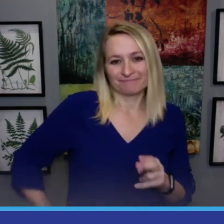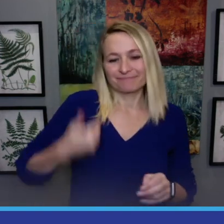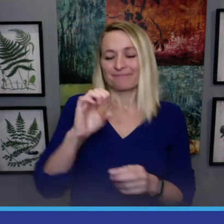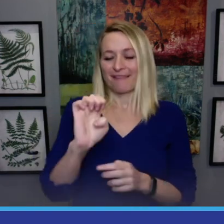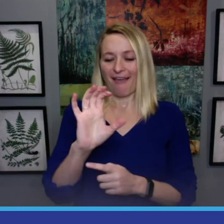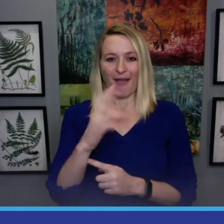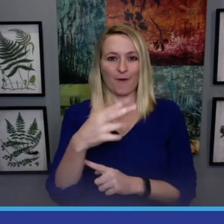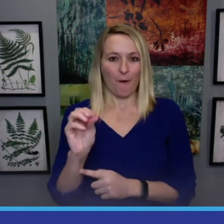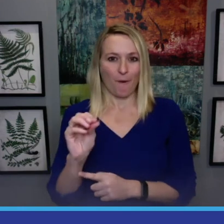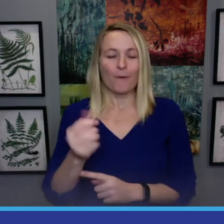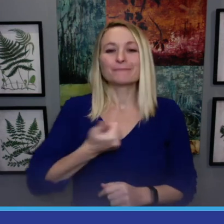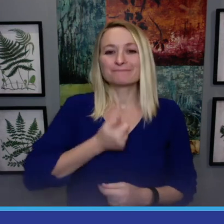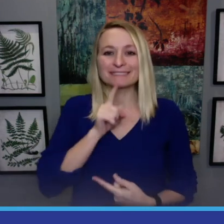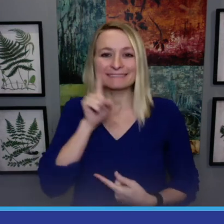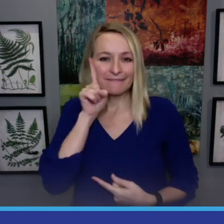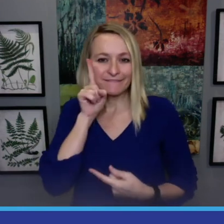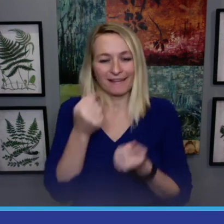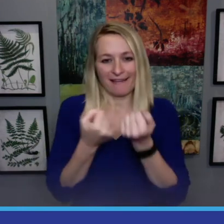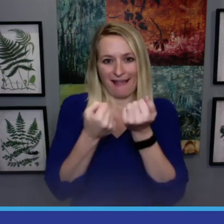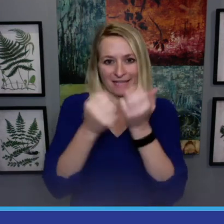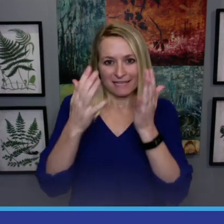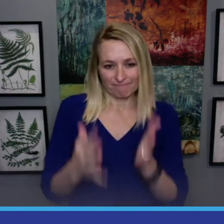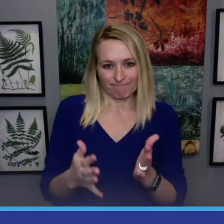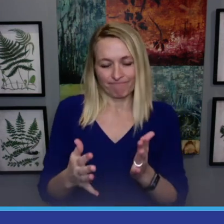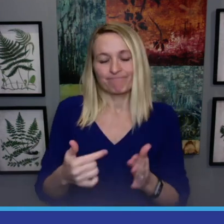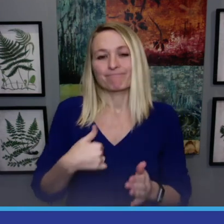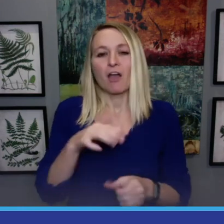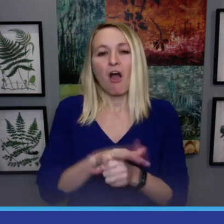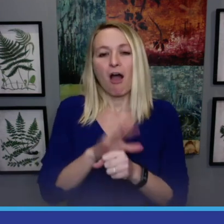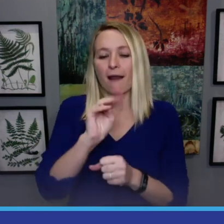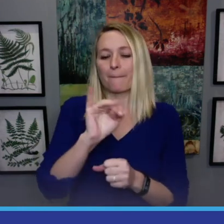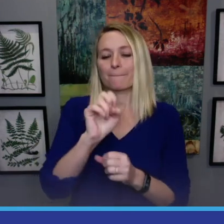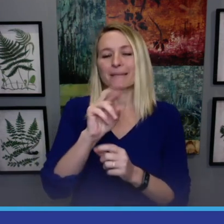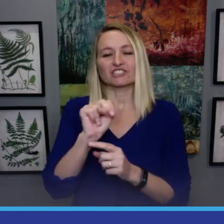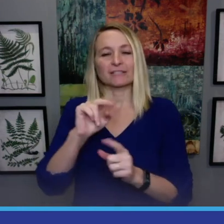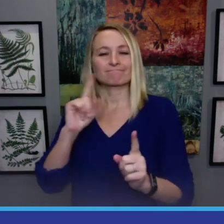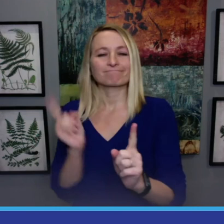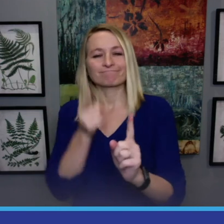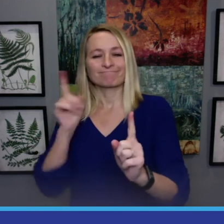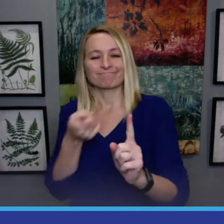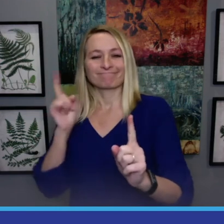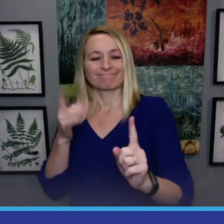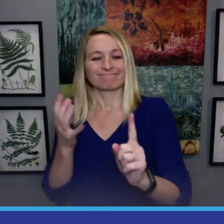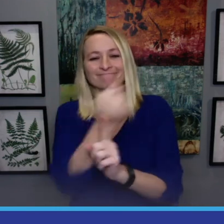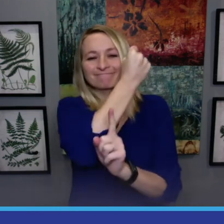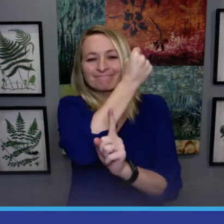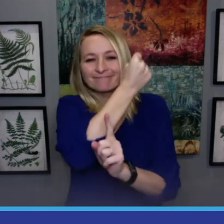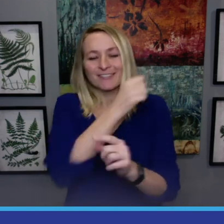My name is Echo. I'm a deaf advocate. I'm on a mission